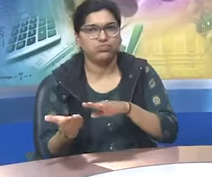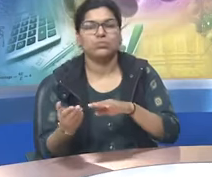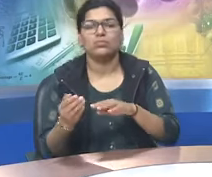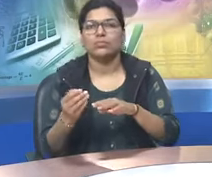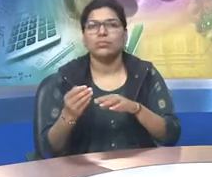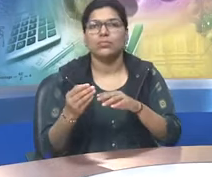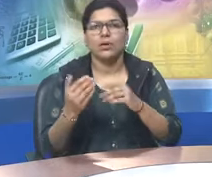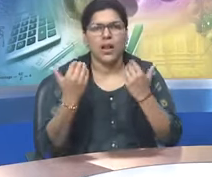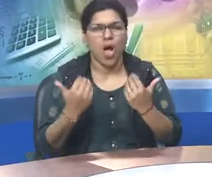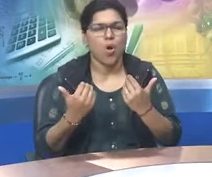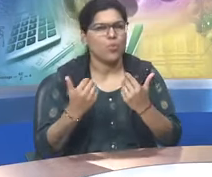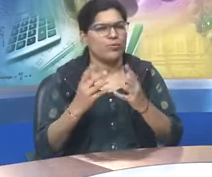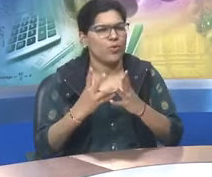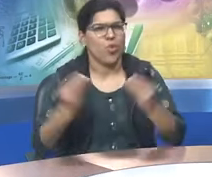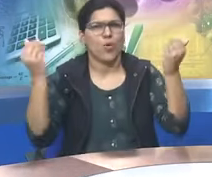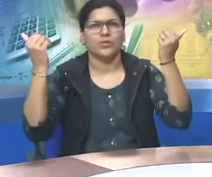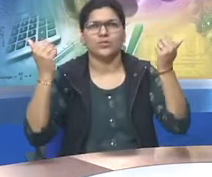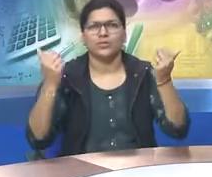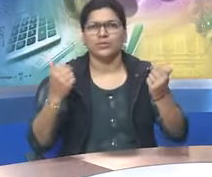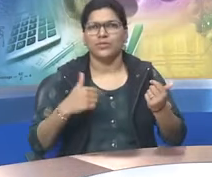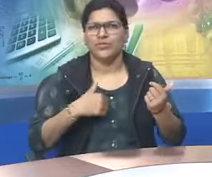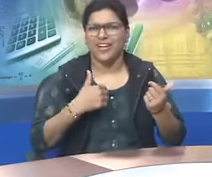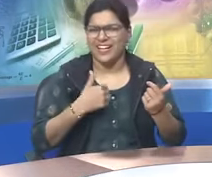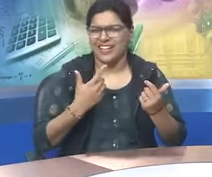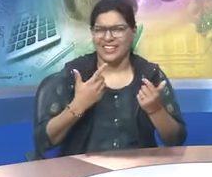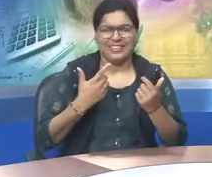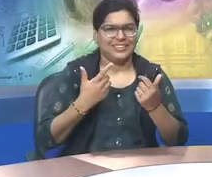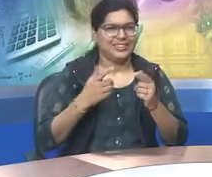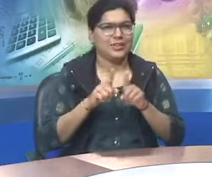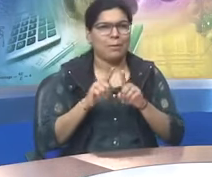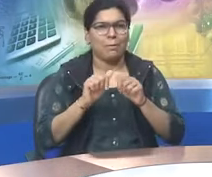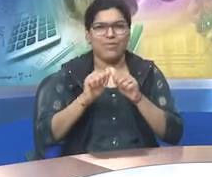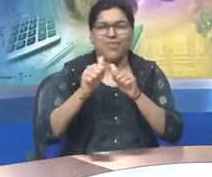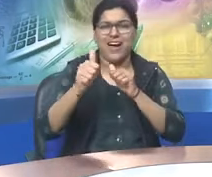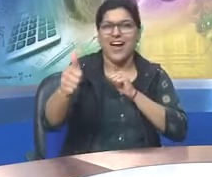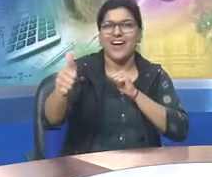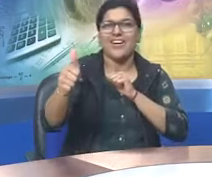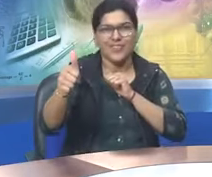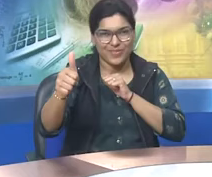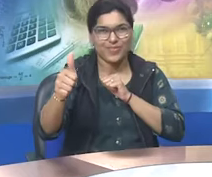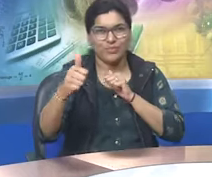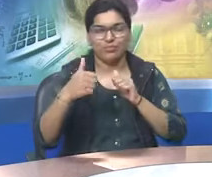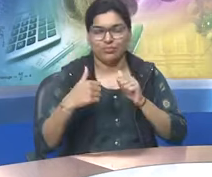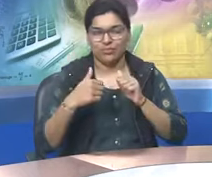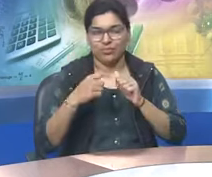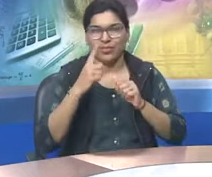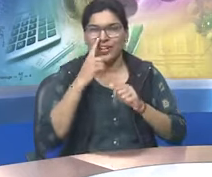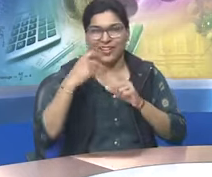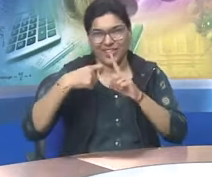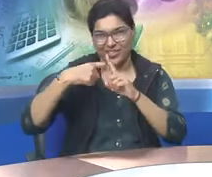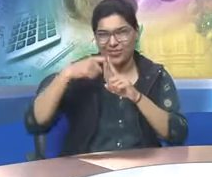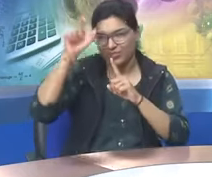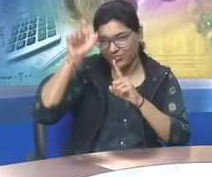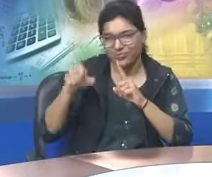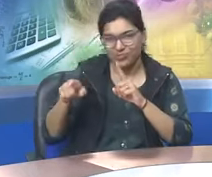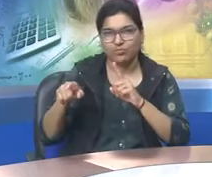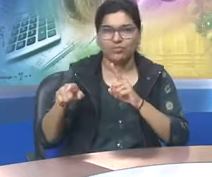with her grandmother, and that house in which poetess enjoyed much love and pleasure is